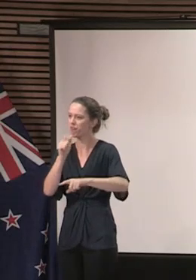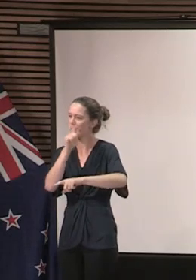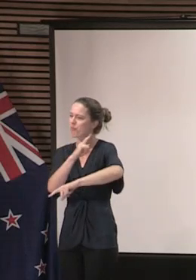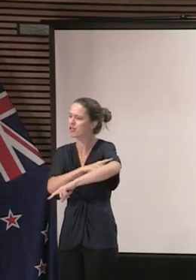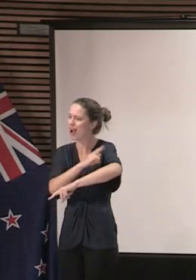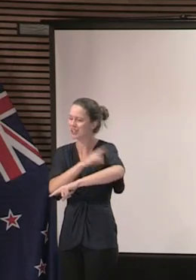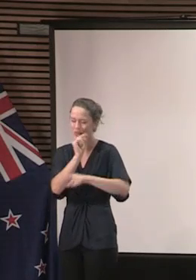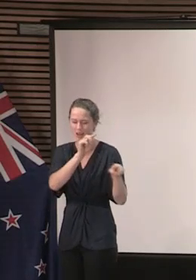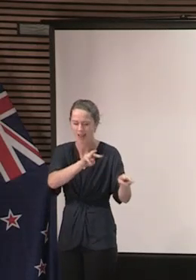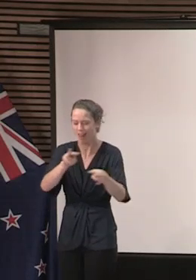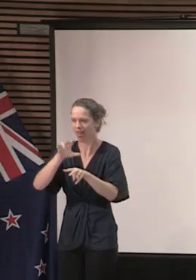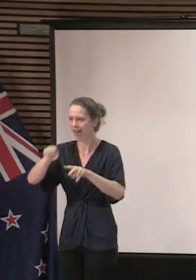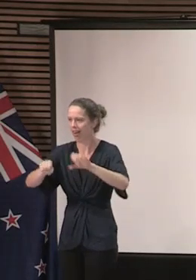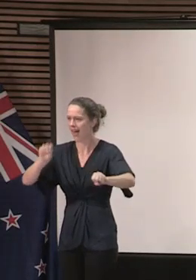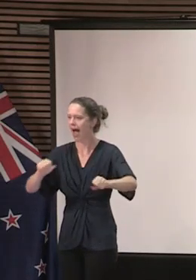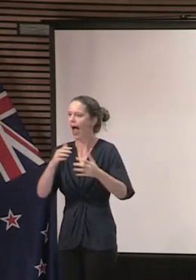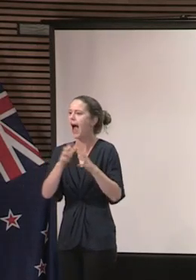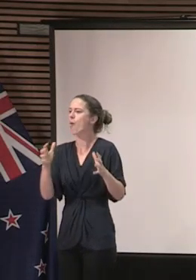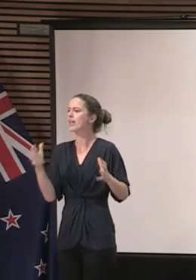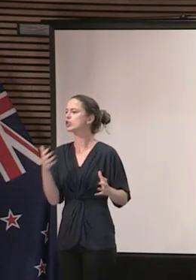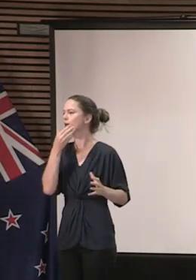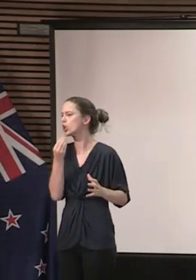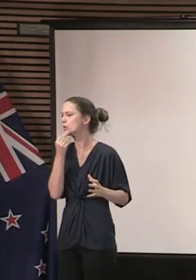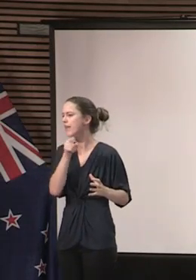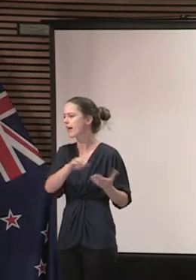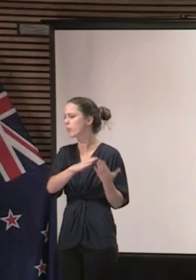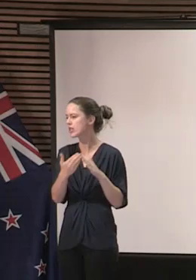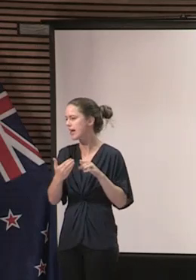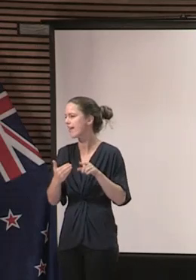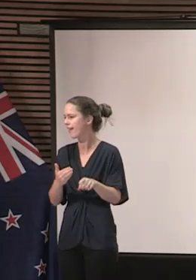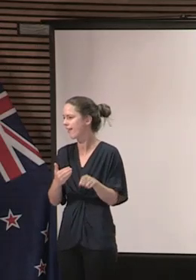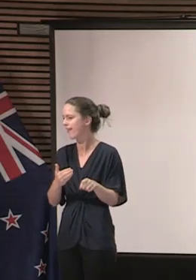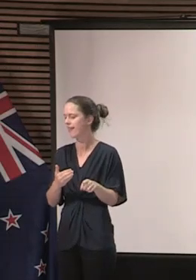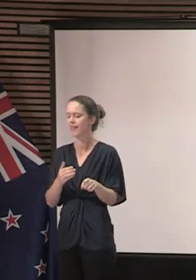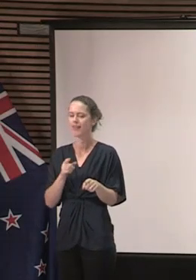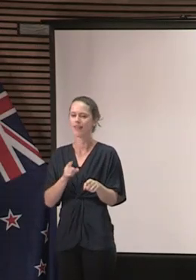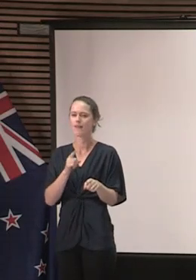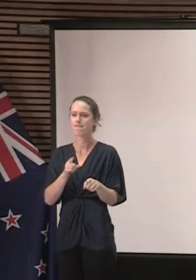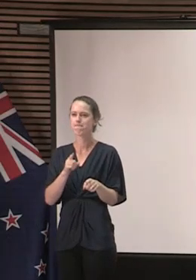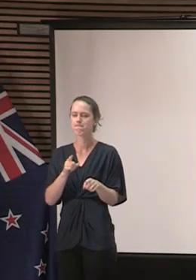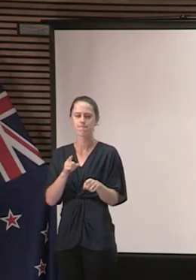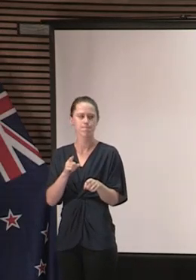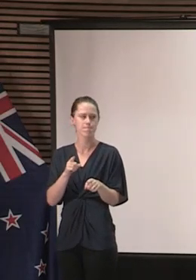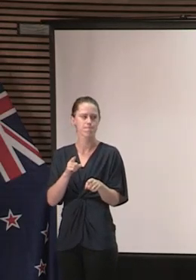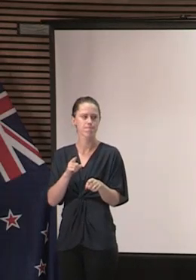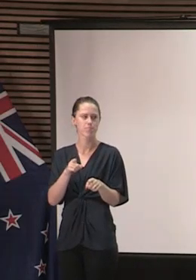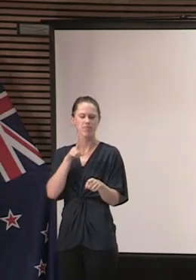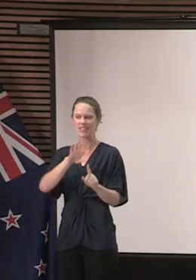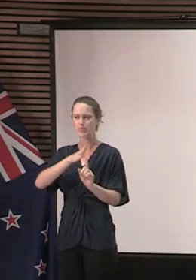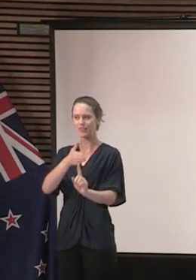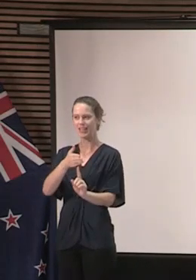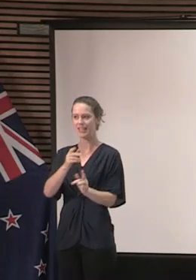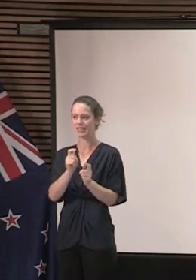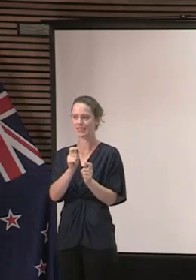get an idea of whether and what the prevalence of use might be in specific communities. The RNA PCR testing is